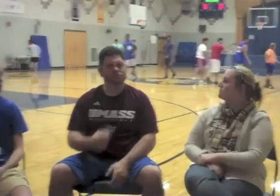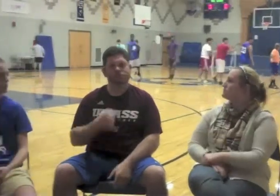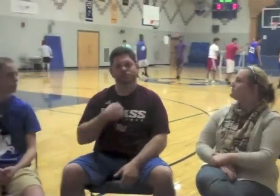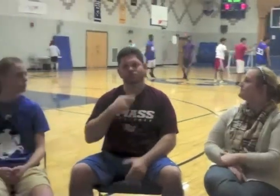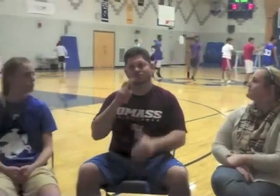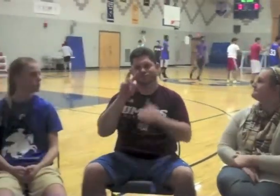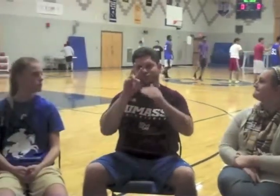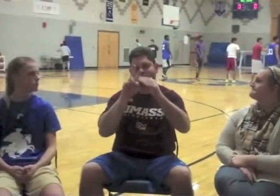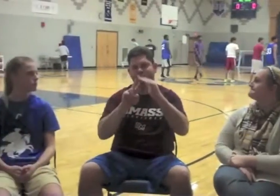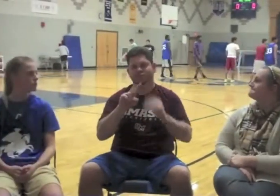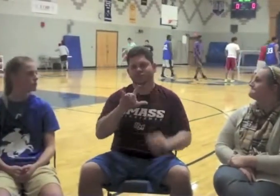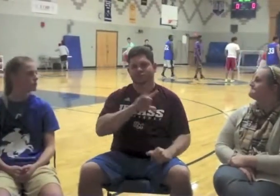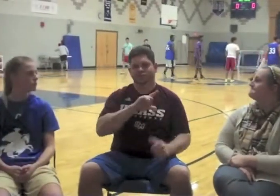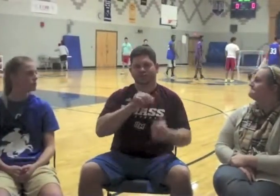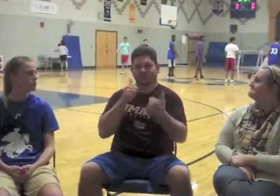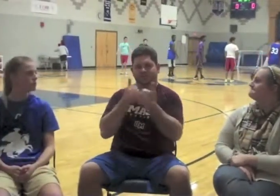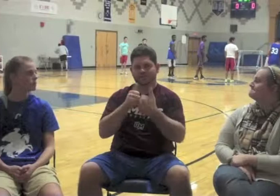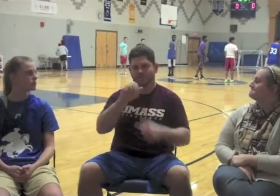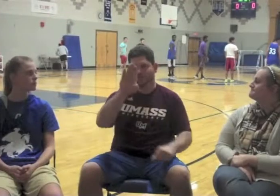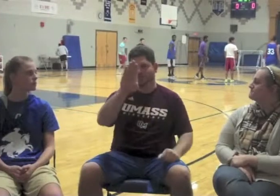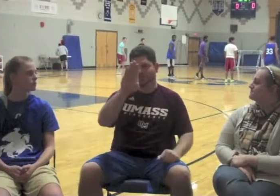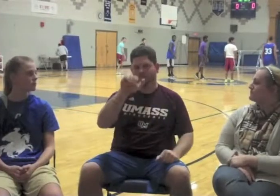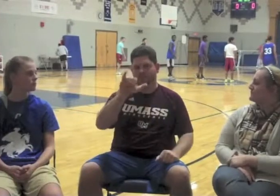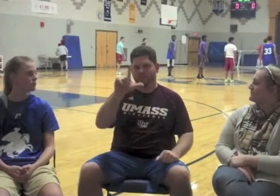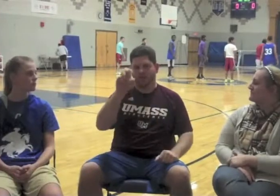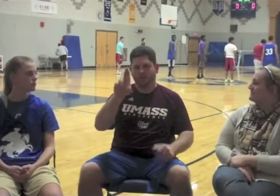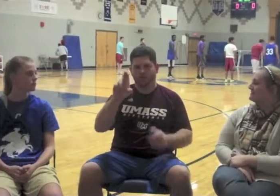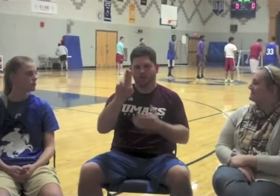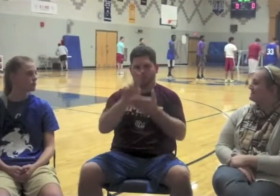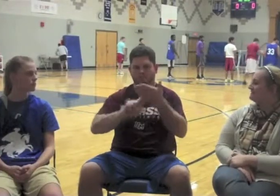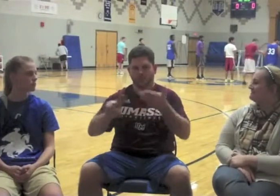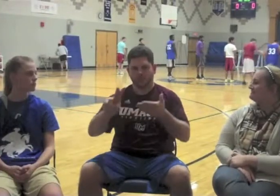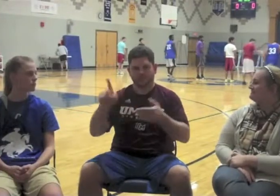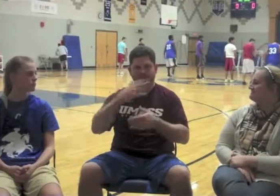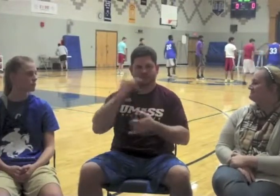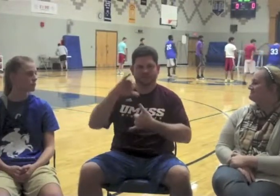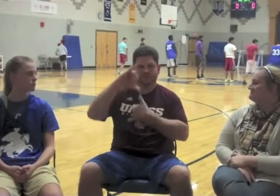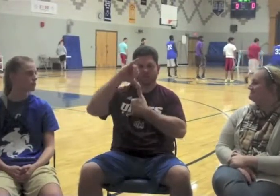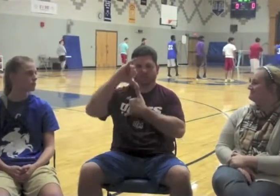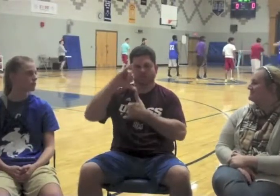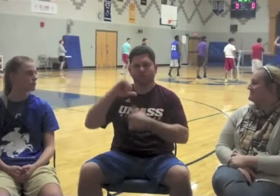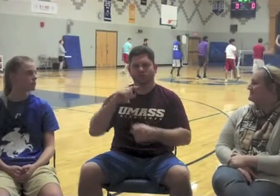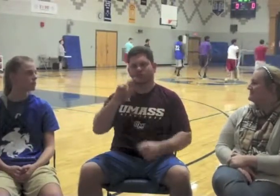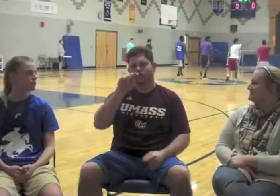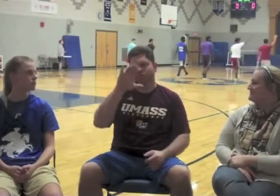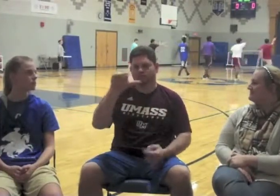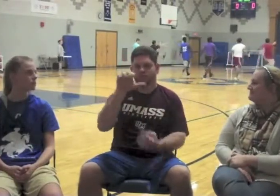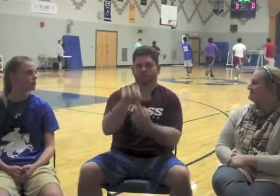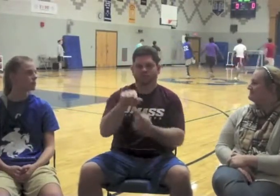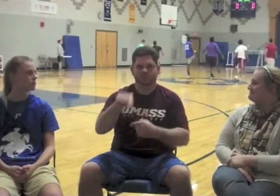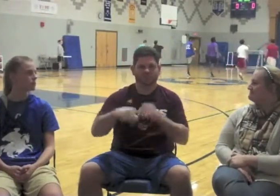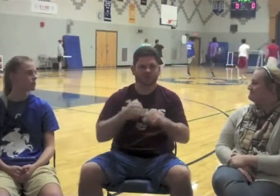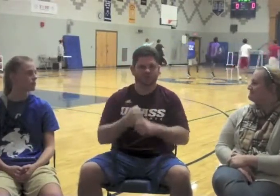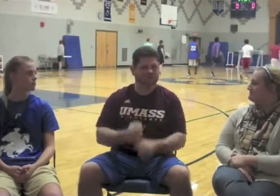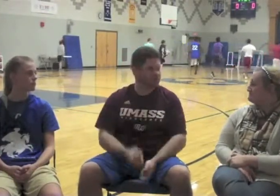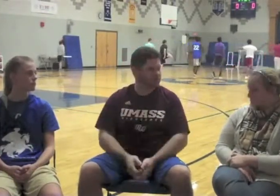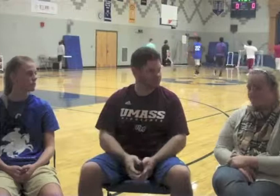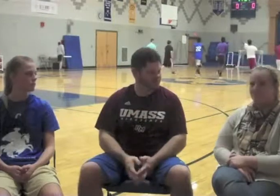Ghosts will play Baylor University in the championship and ultimately come away NCAA champions. Well, I'm looking forward to the